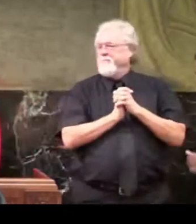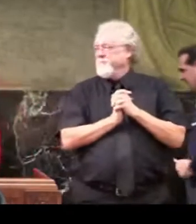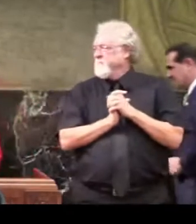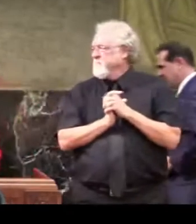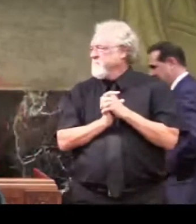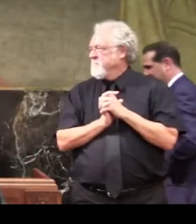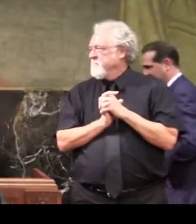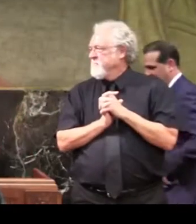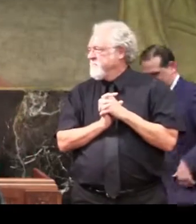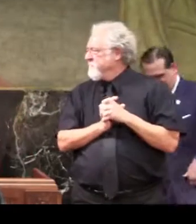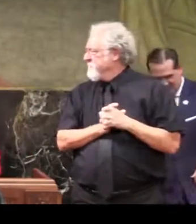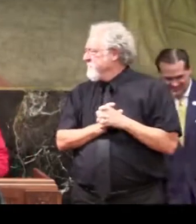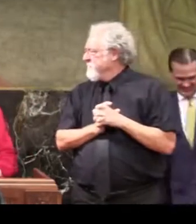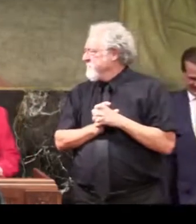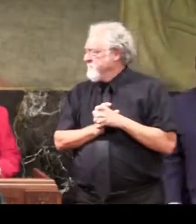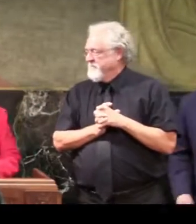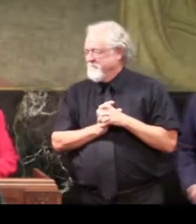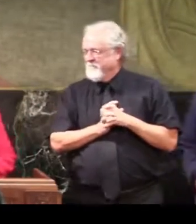me get over here.